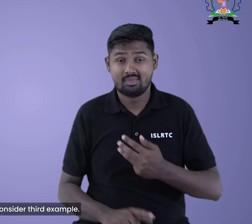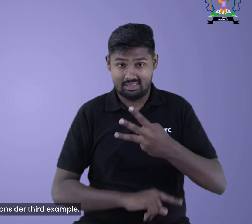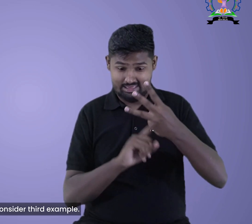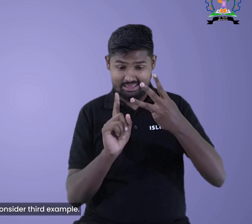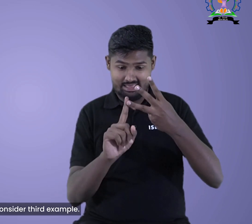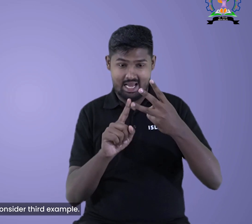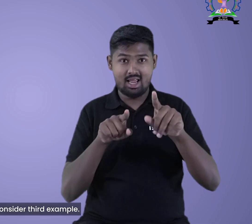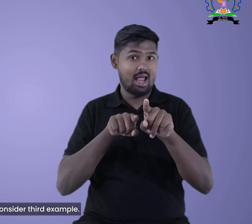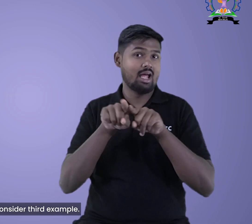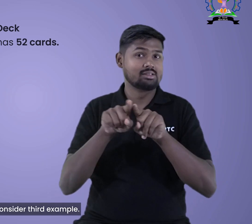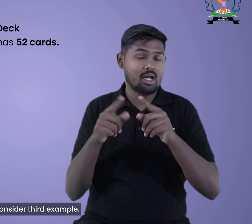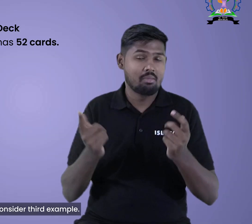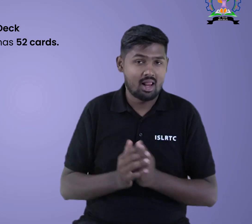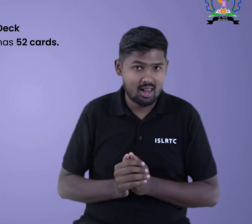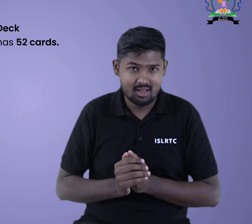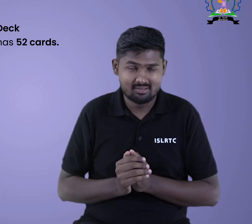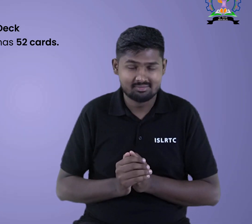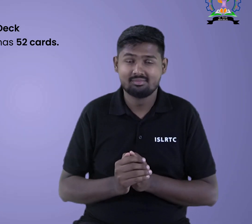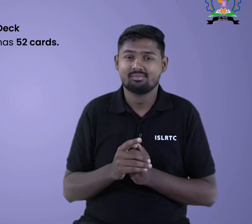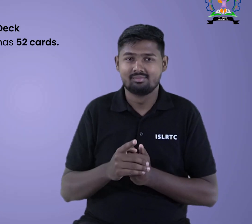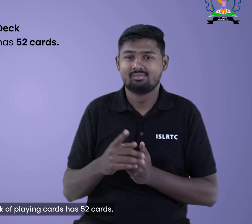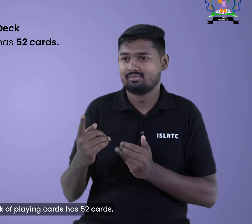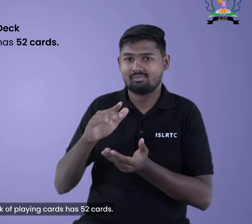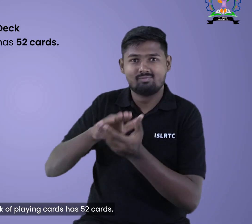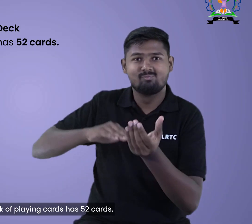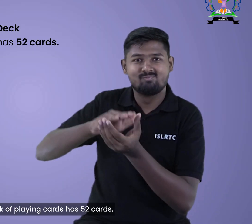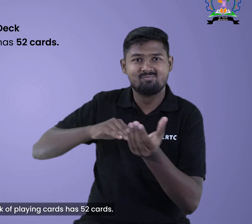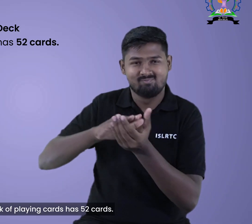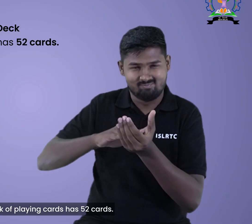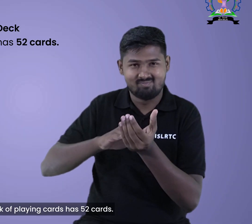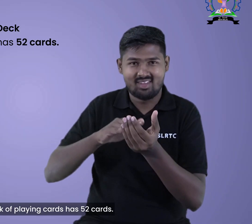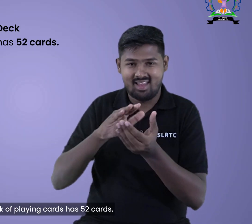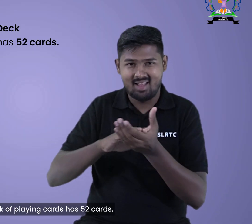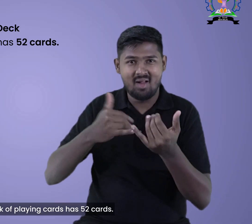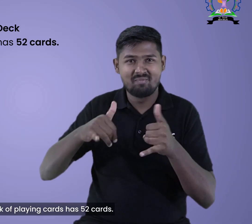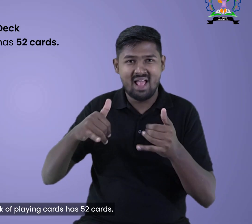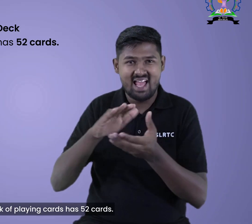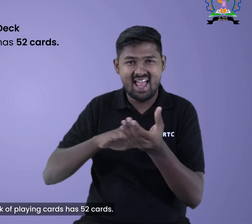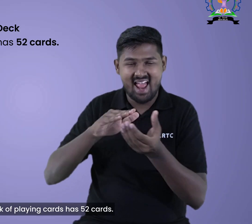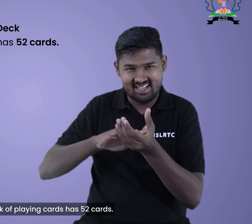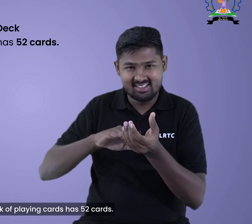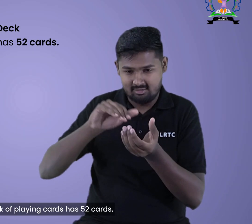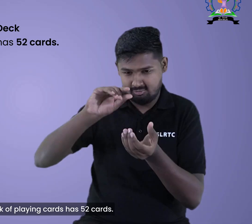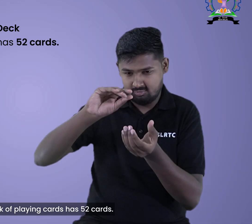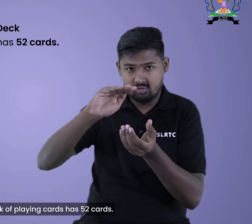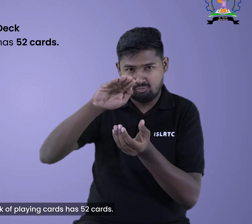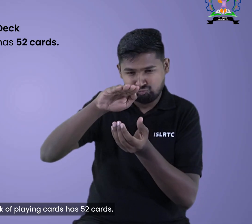Let's consider third example. A standard deck of playing cards has 52 cards.